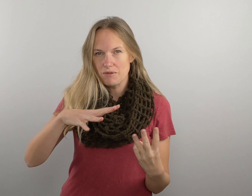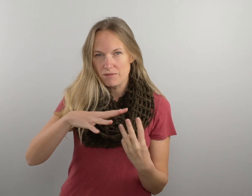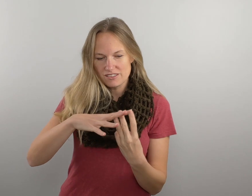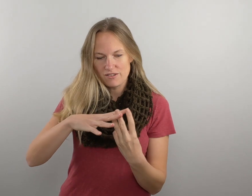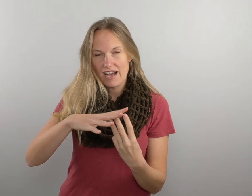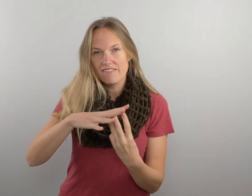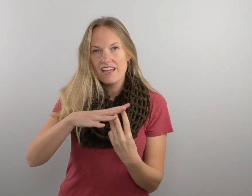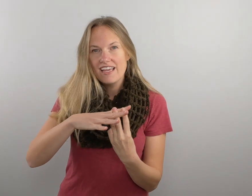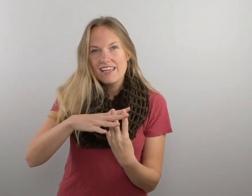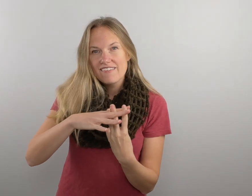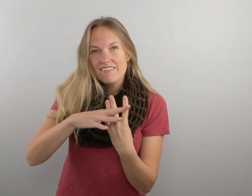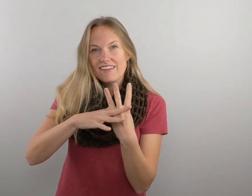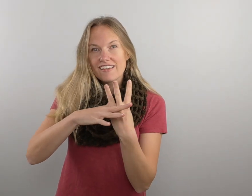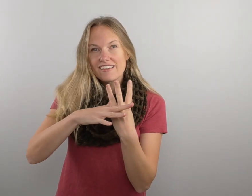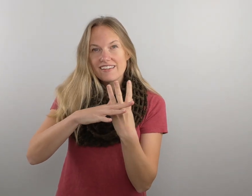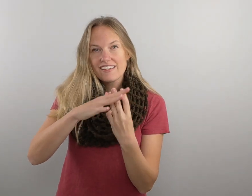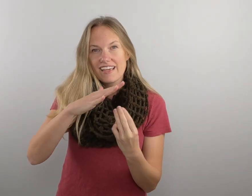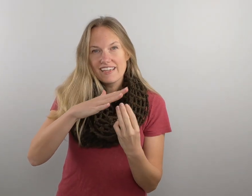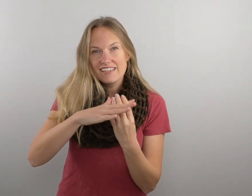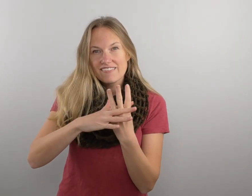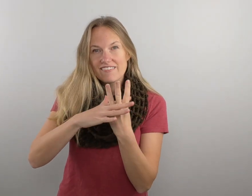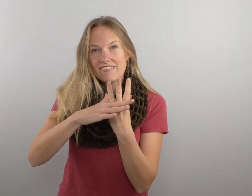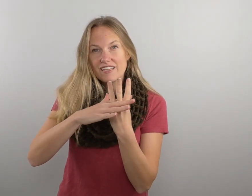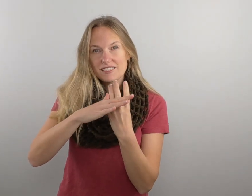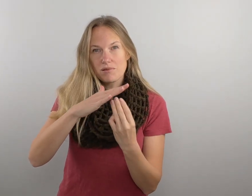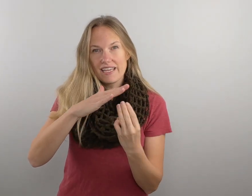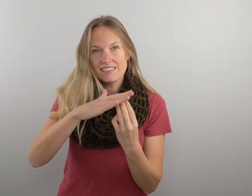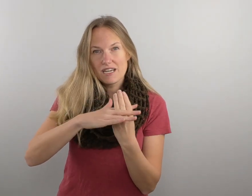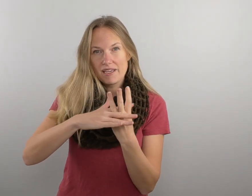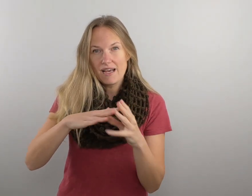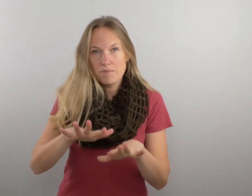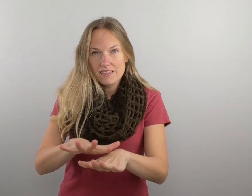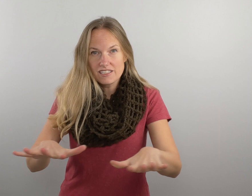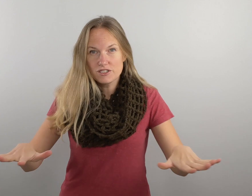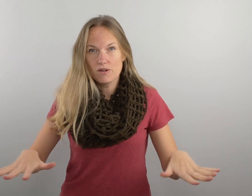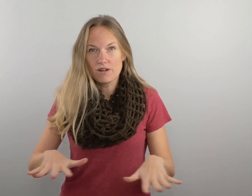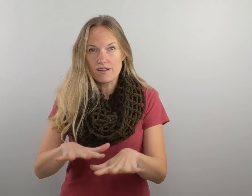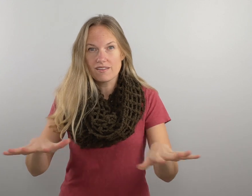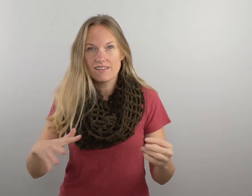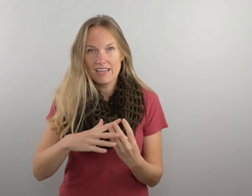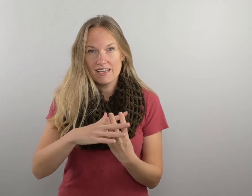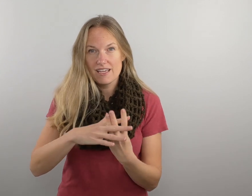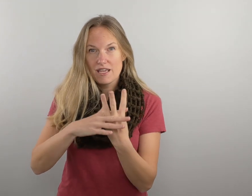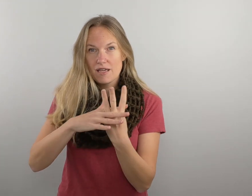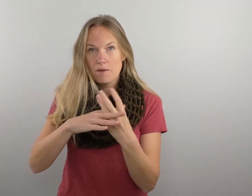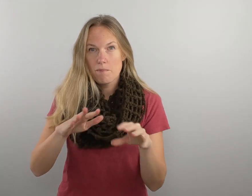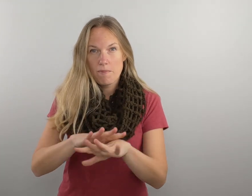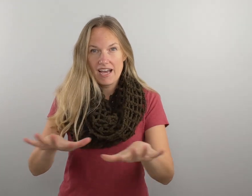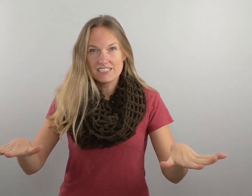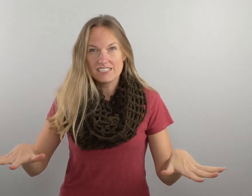remember? So you have, okay, that's a plant coming up, and then you show earth, okay? Pastures,